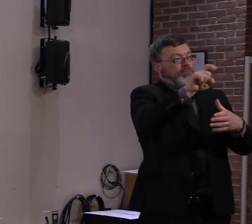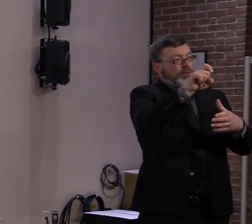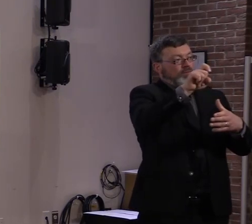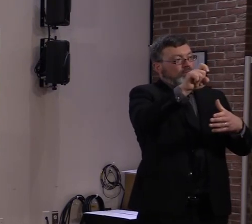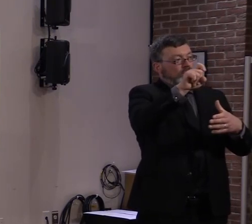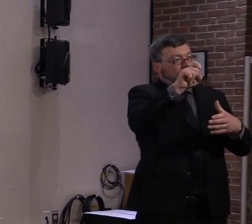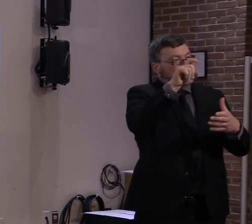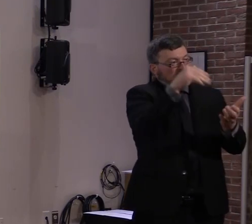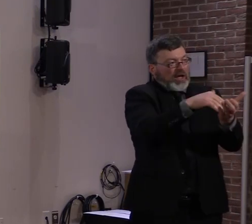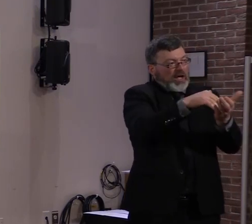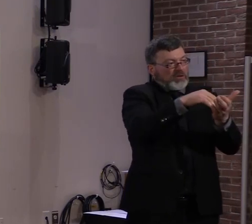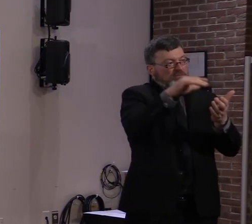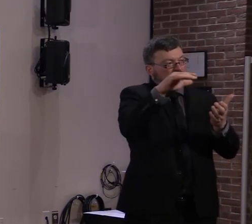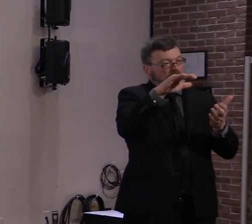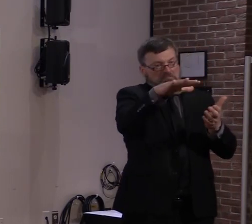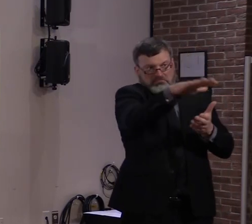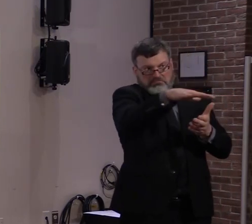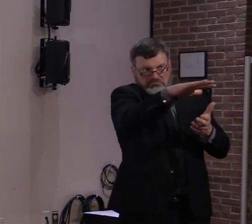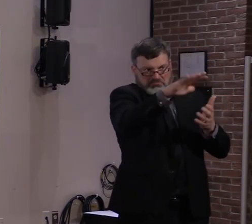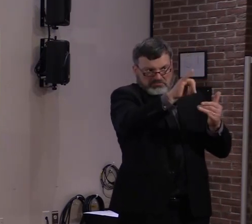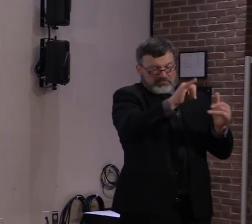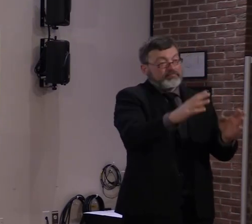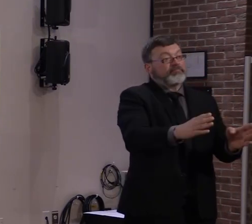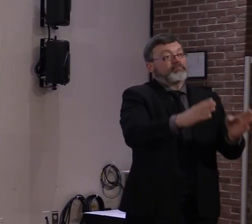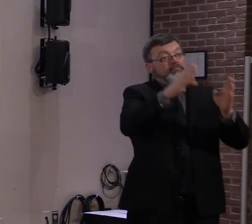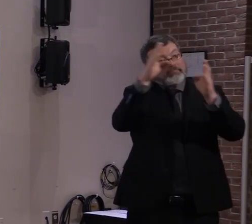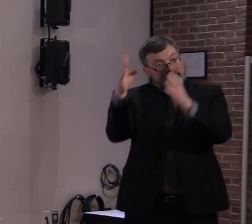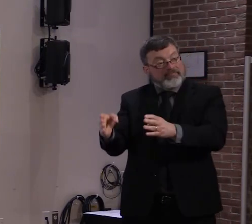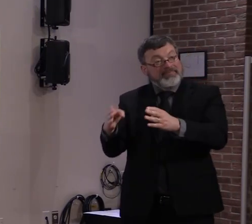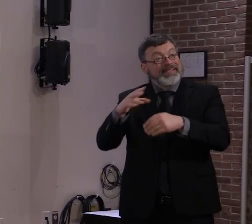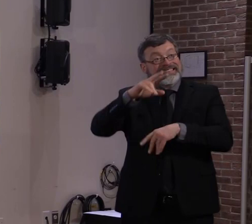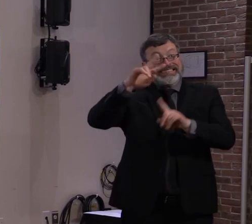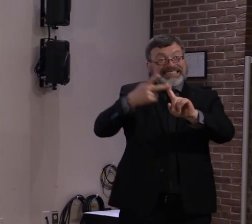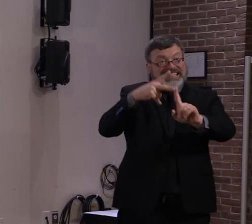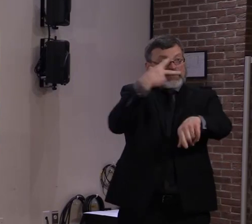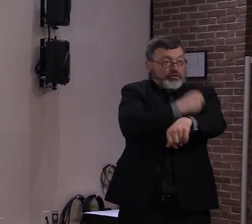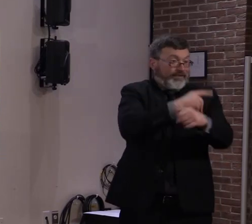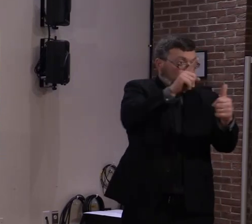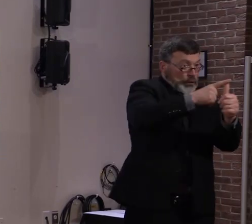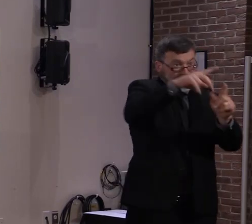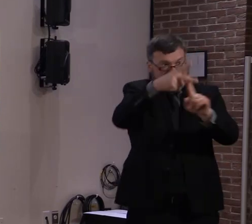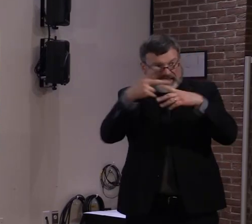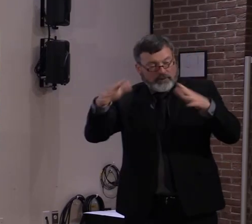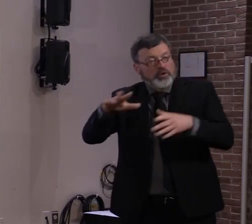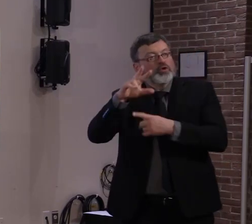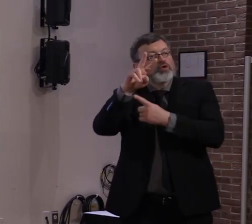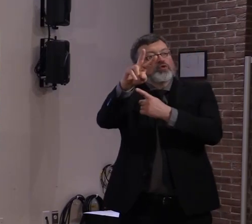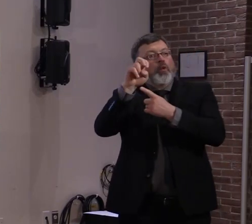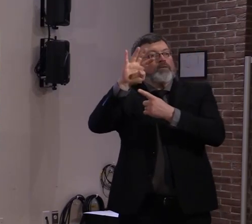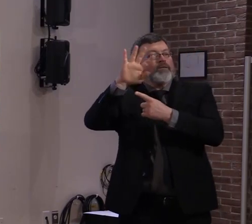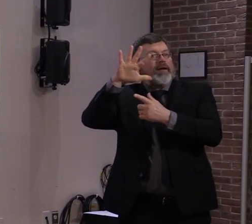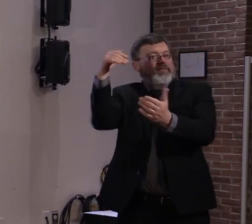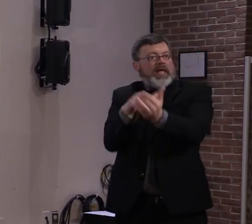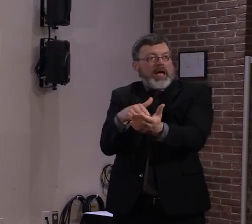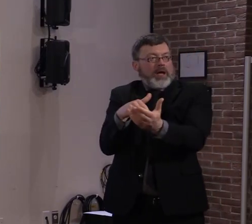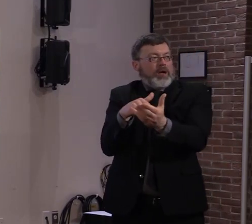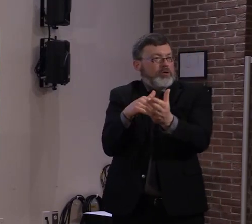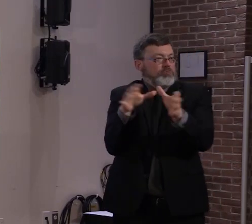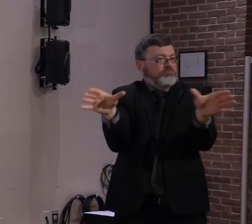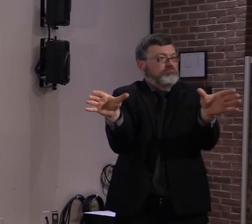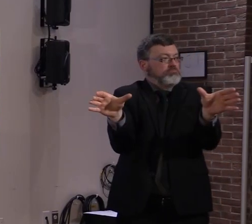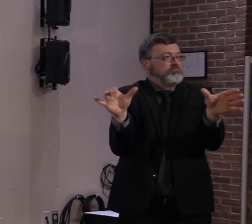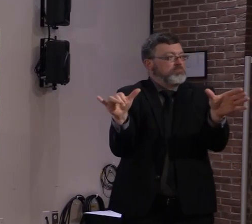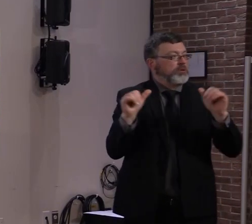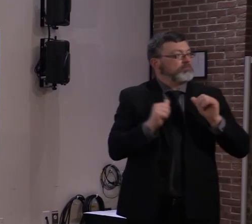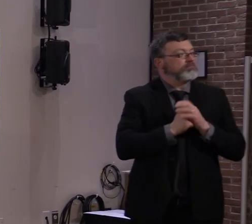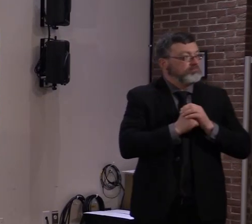233,600 have received their first and last dose. If you have not made an appointment to receive your vaccine, I encourage you to